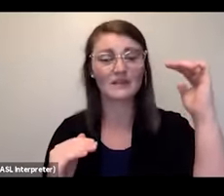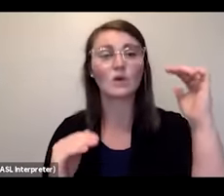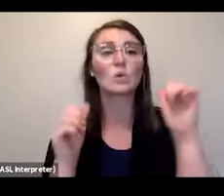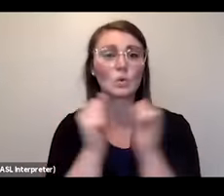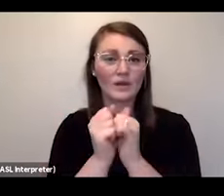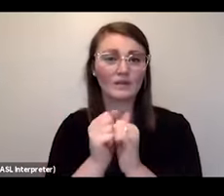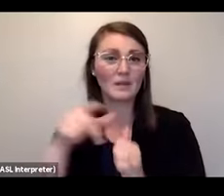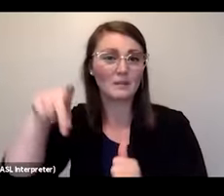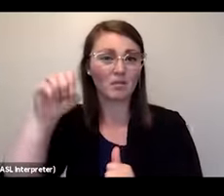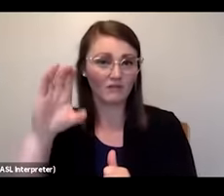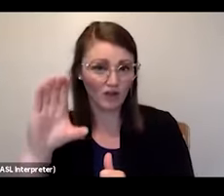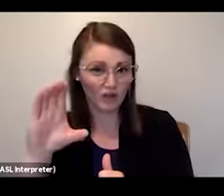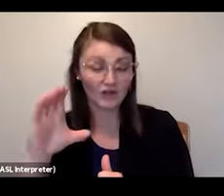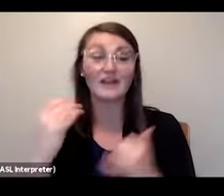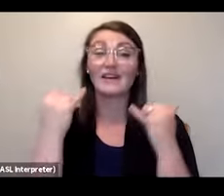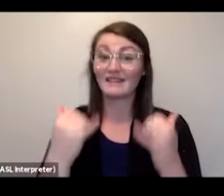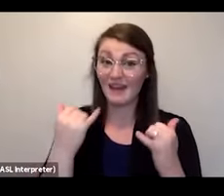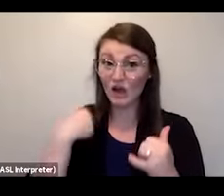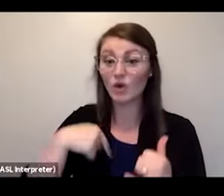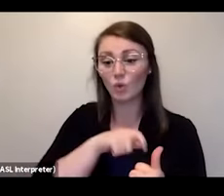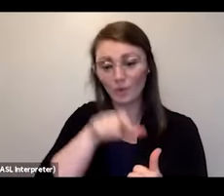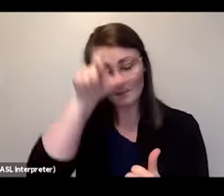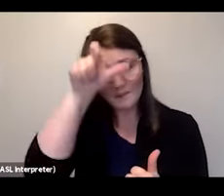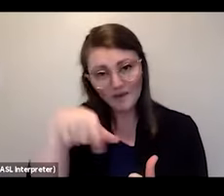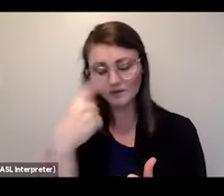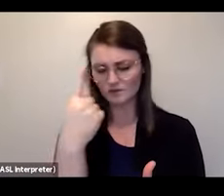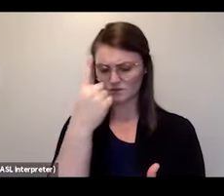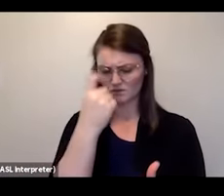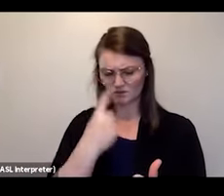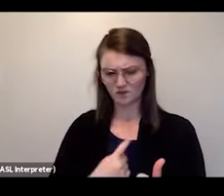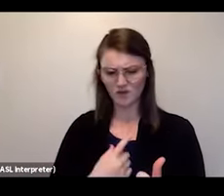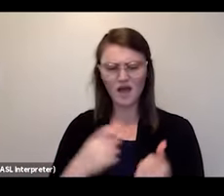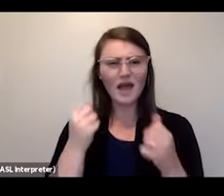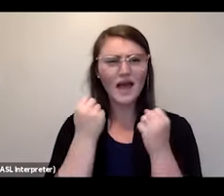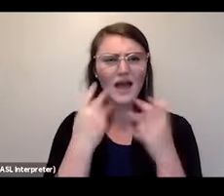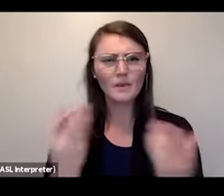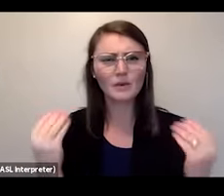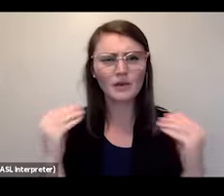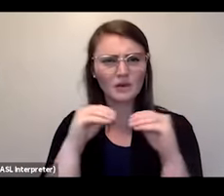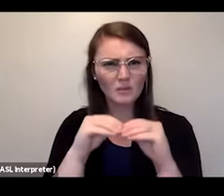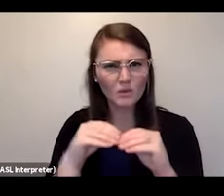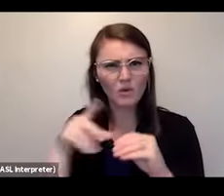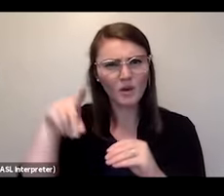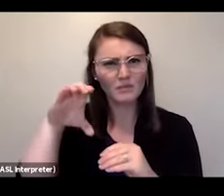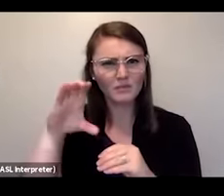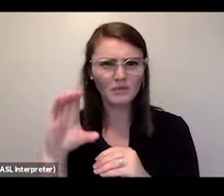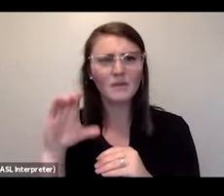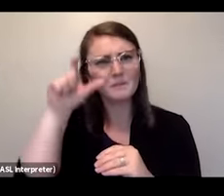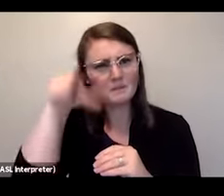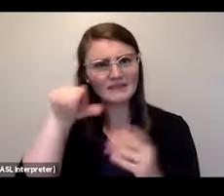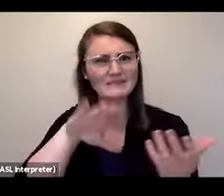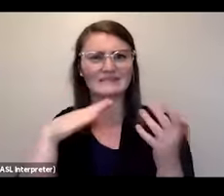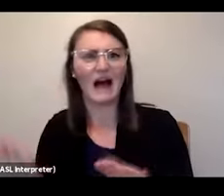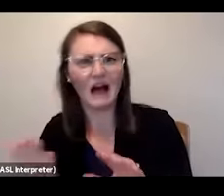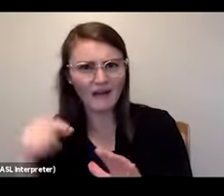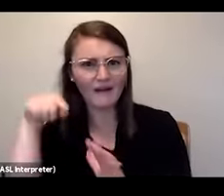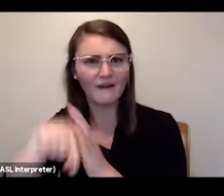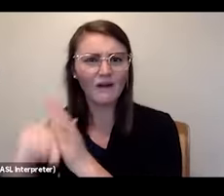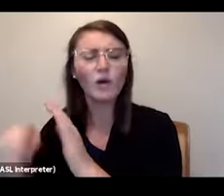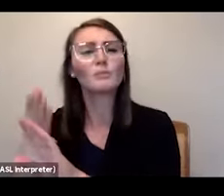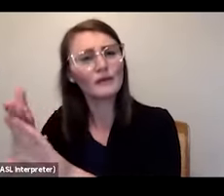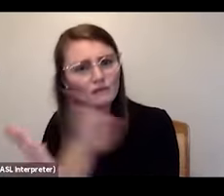We are forced to ask, how many more deaths will the Black community have to endure before reform takes place, until empty statements from